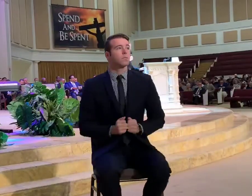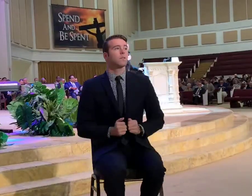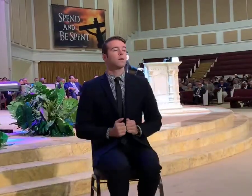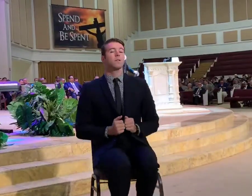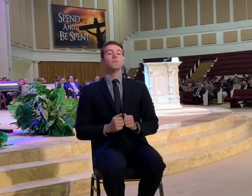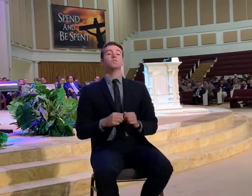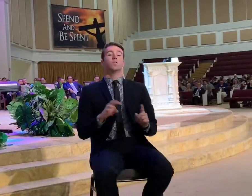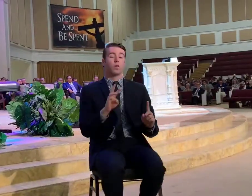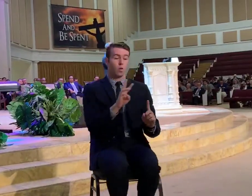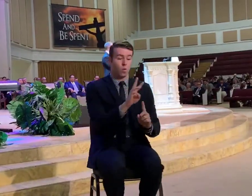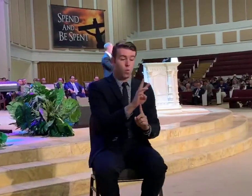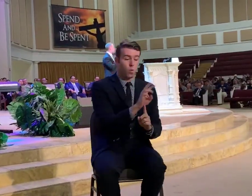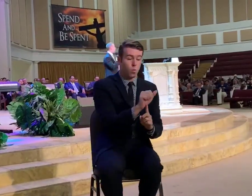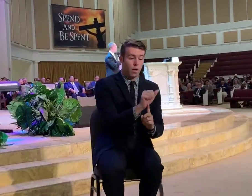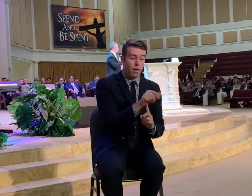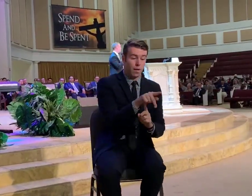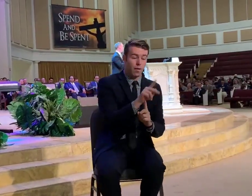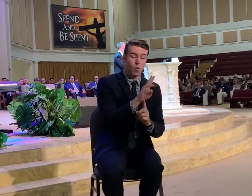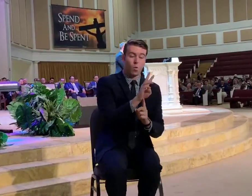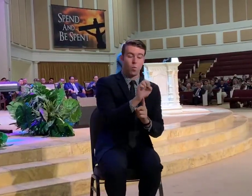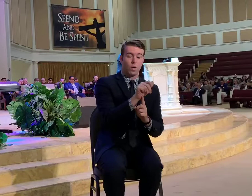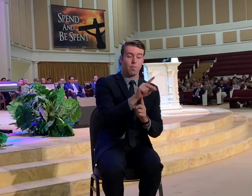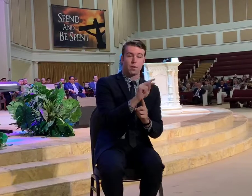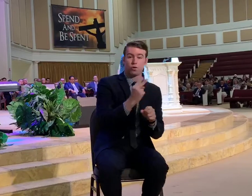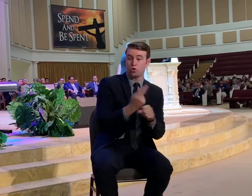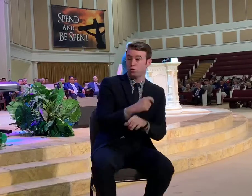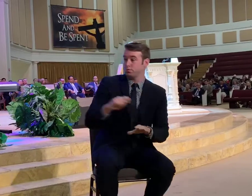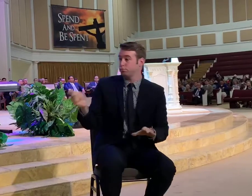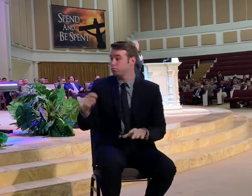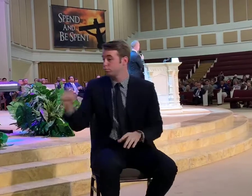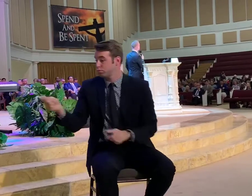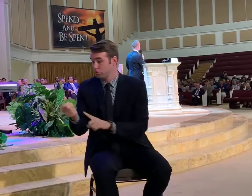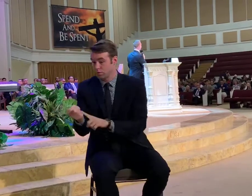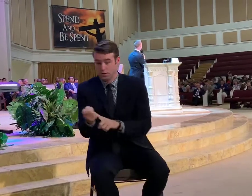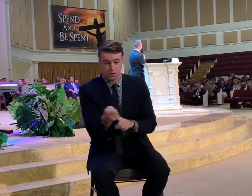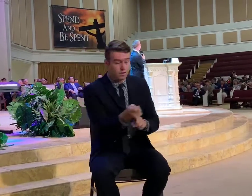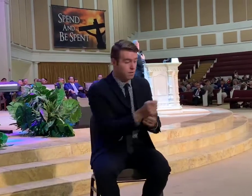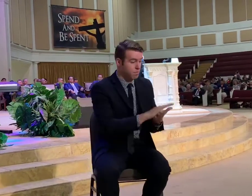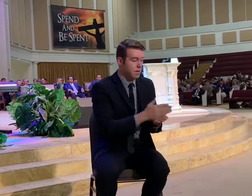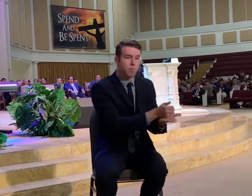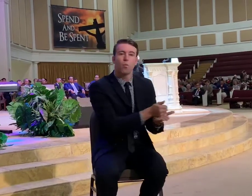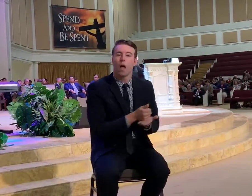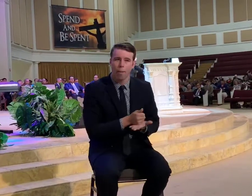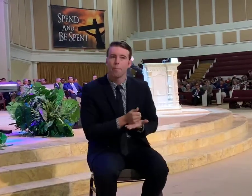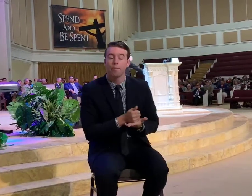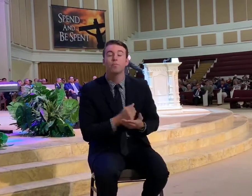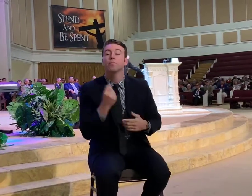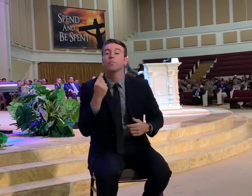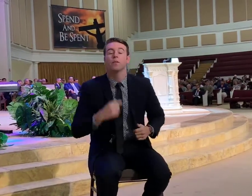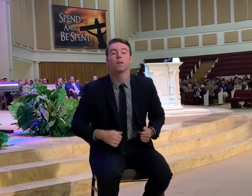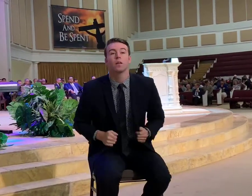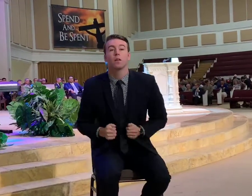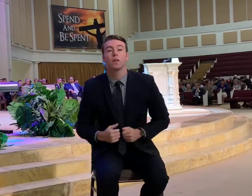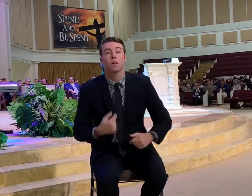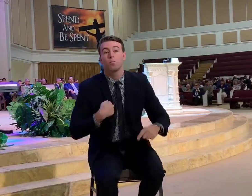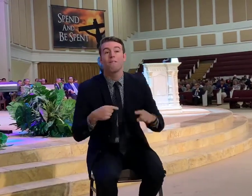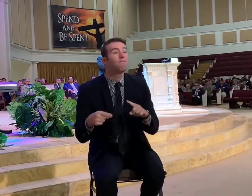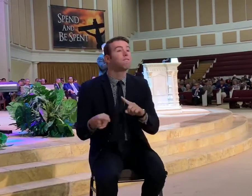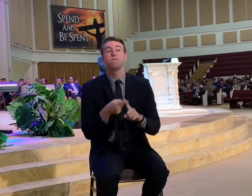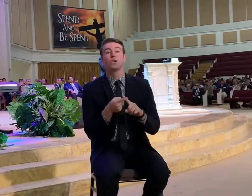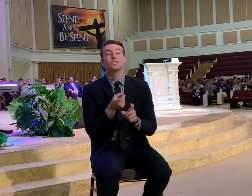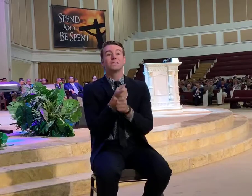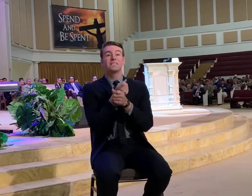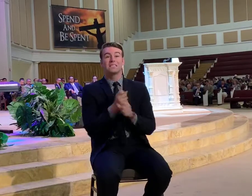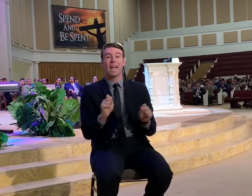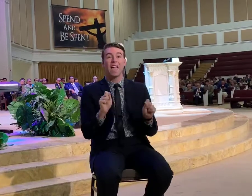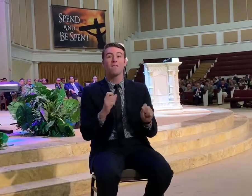When the weapon becomes well, when I first got saved, one of my favorite